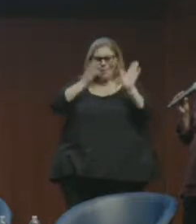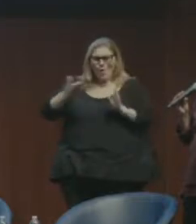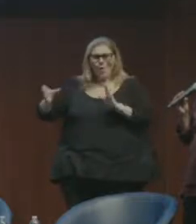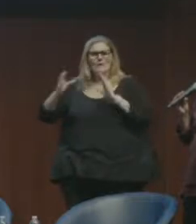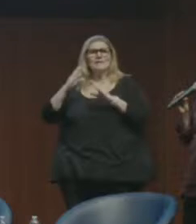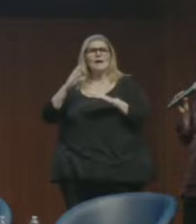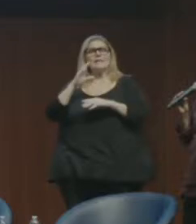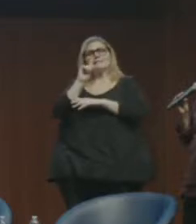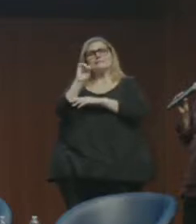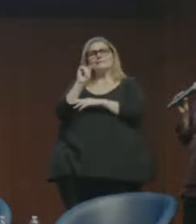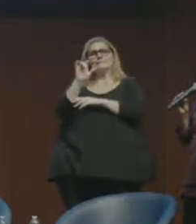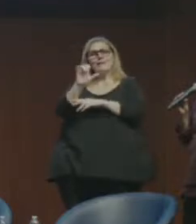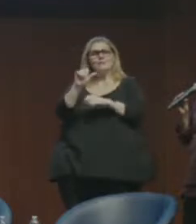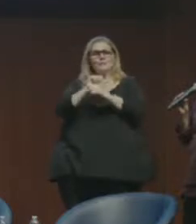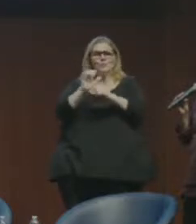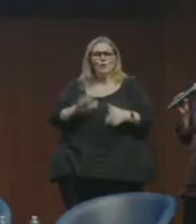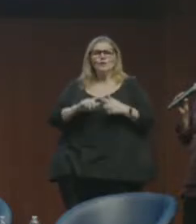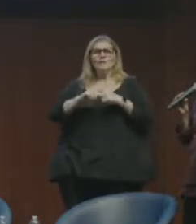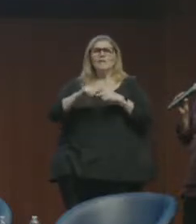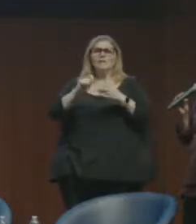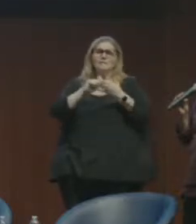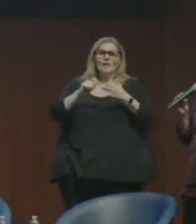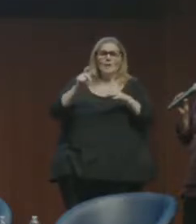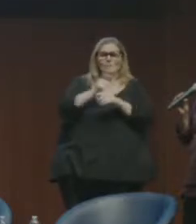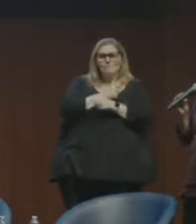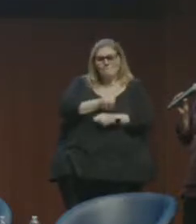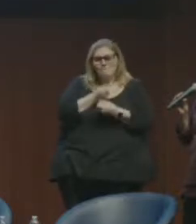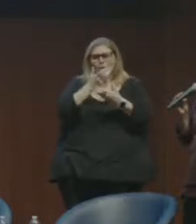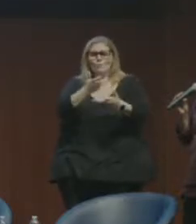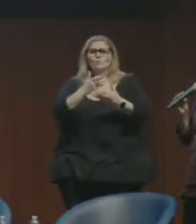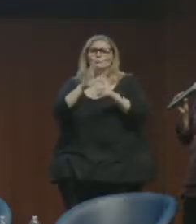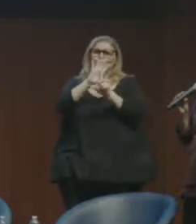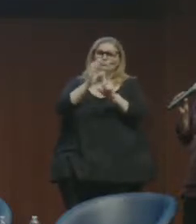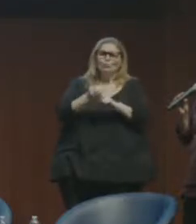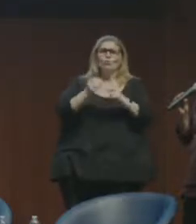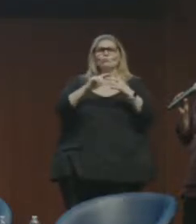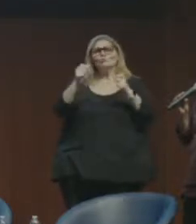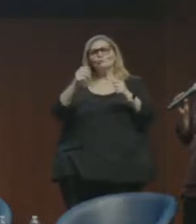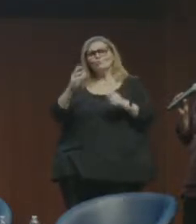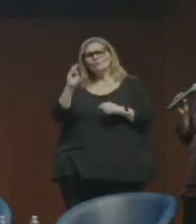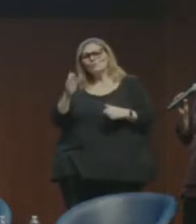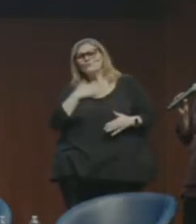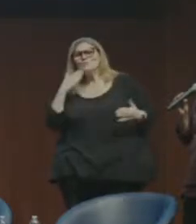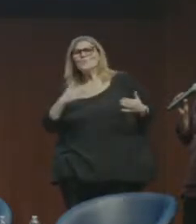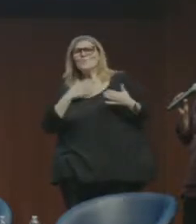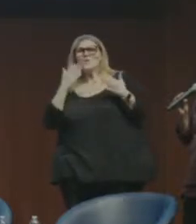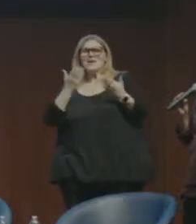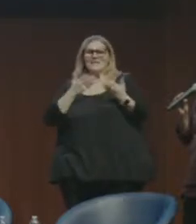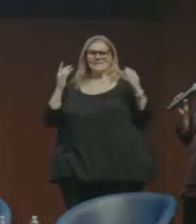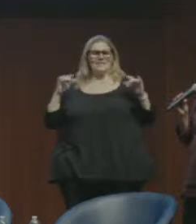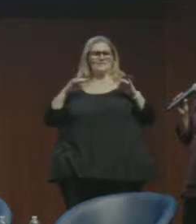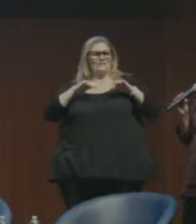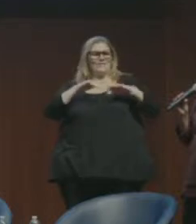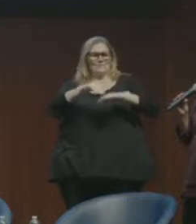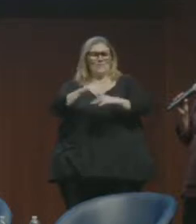domestic workers, bringing poetry and culture and joy and happiness to this